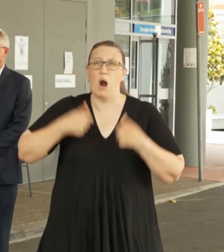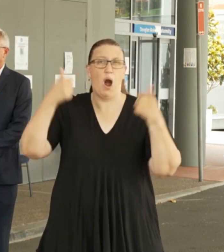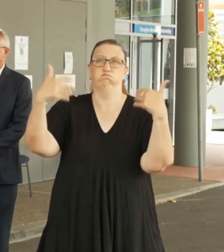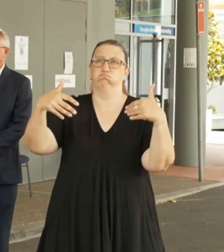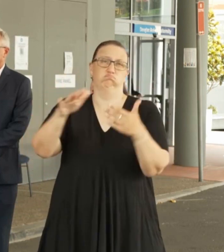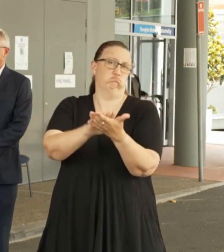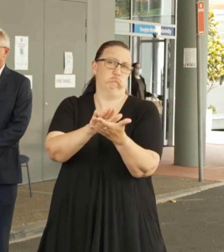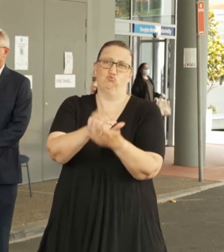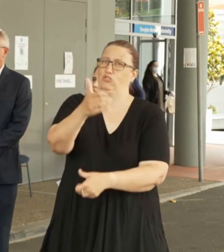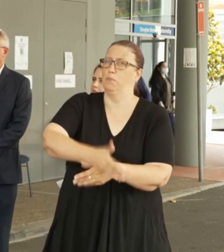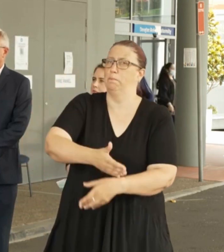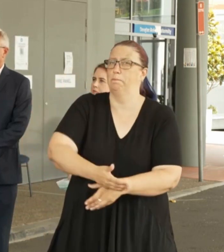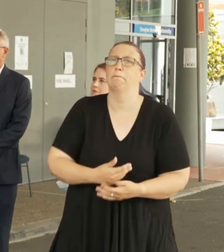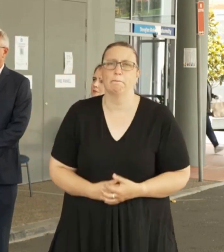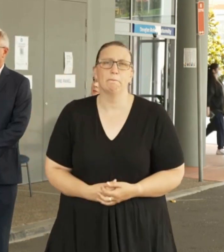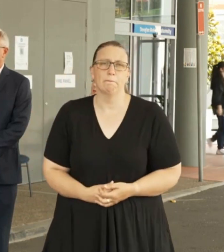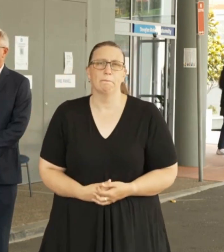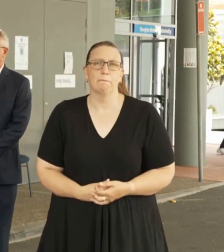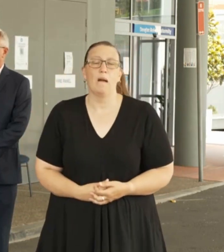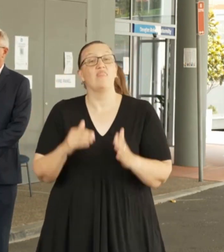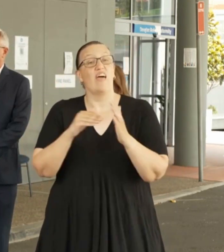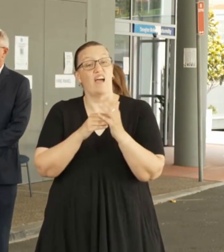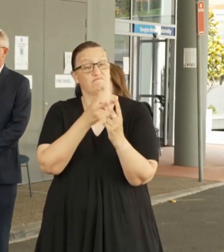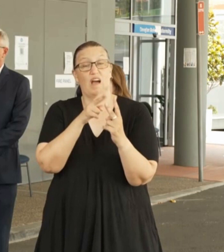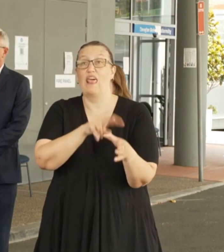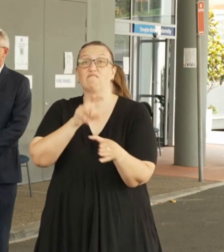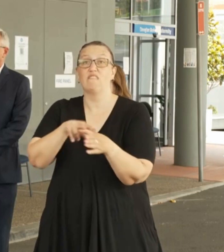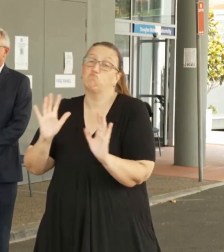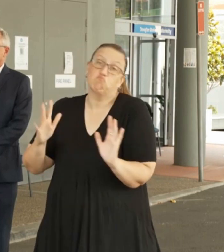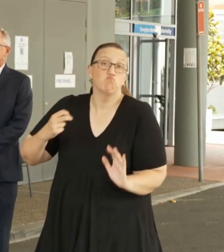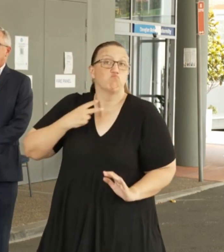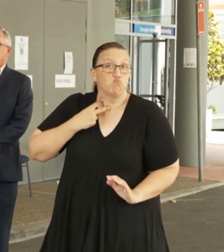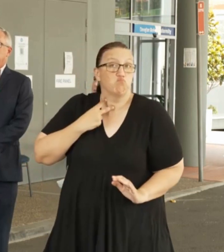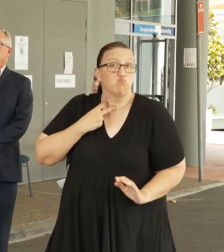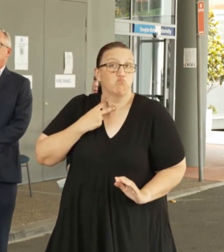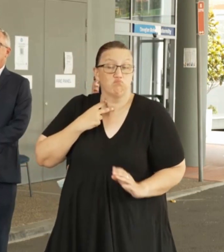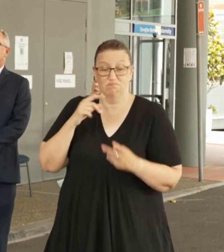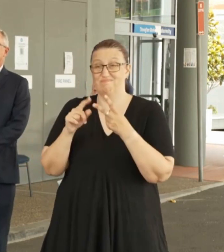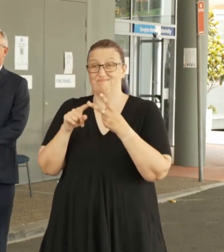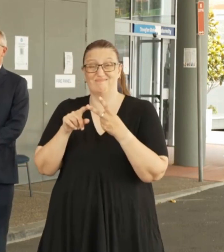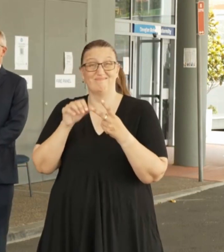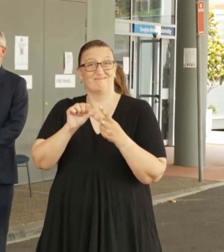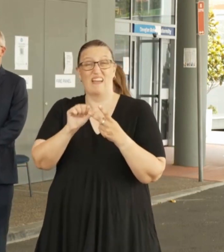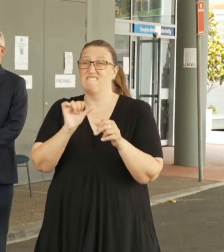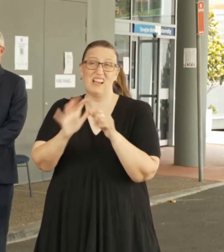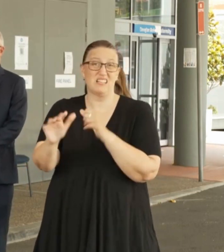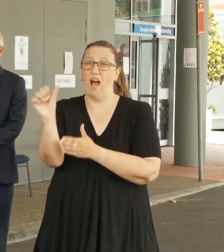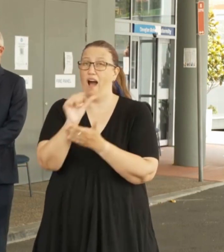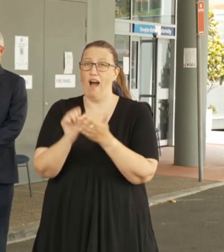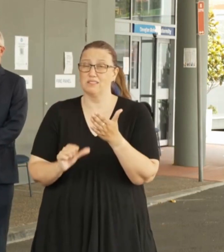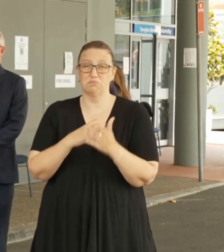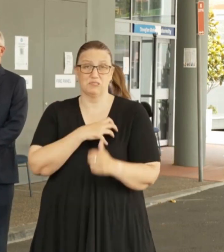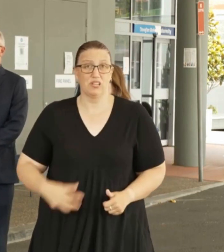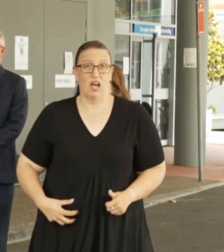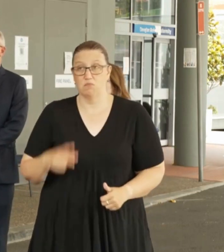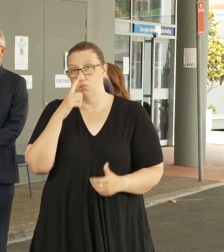it's difficult, particularly I would say over the last period of time, and Minister Harwin has been a fantastic arts minister. He's held in